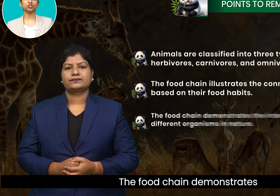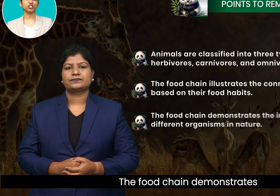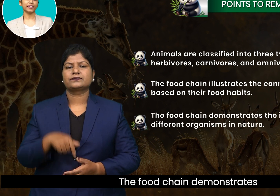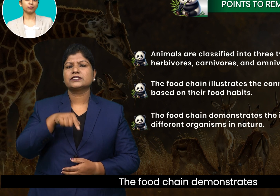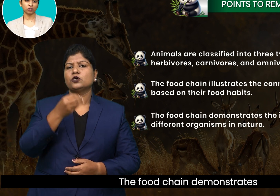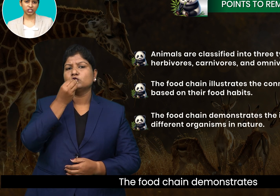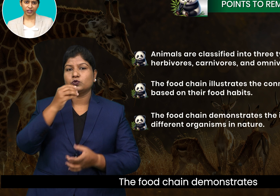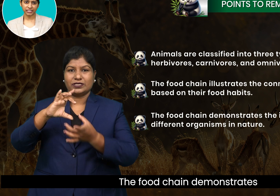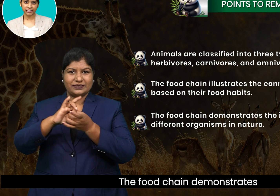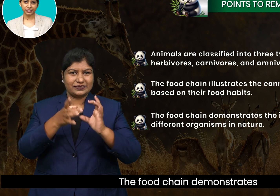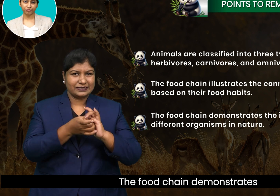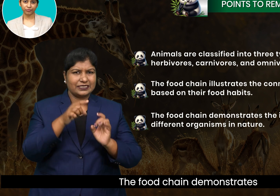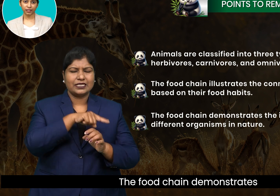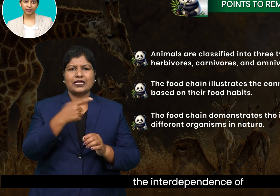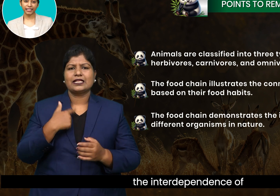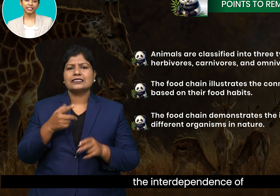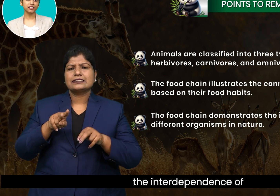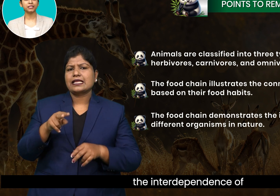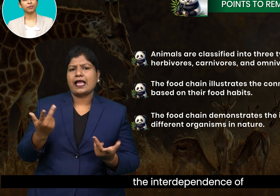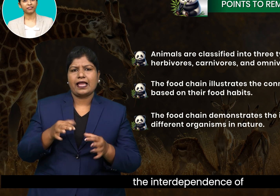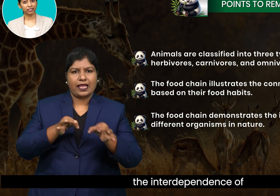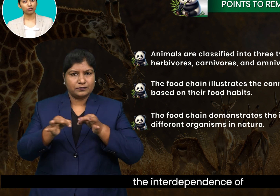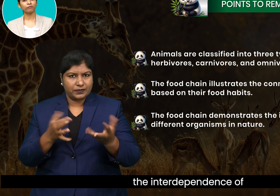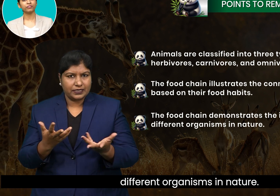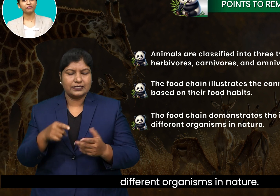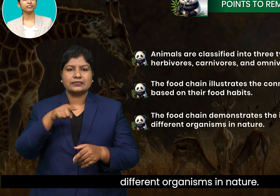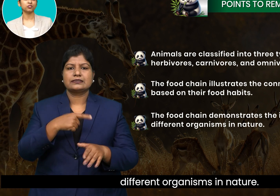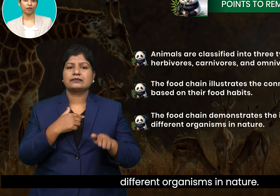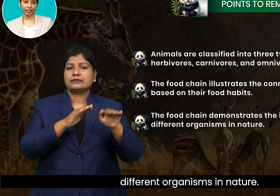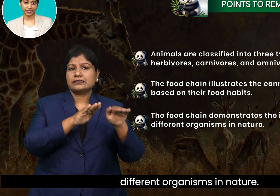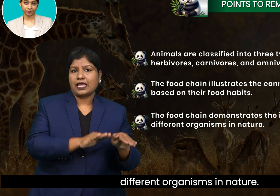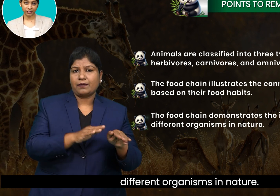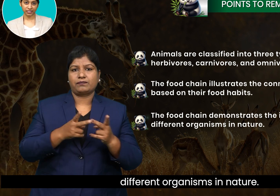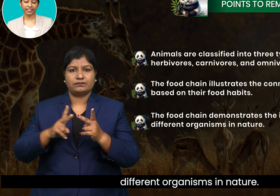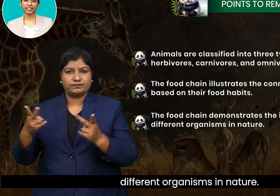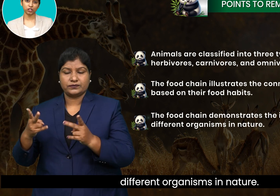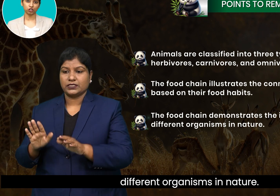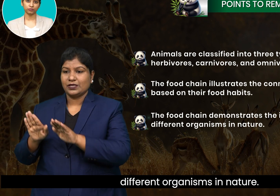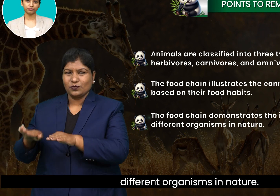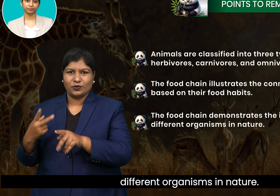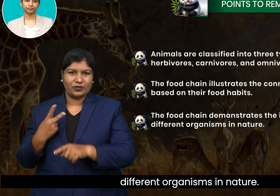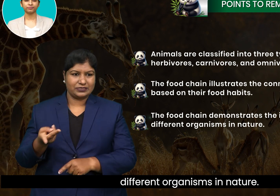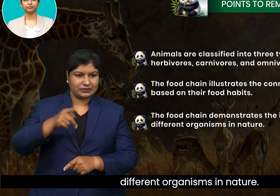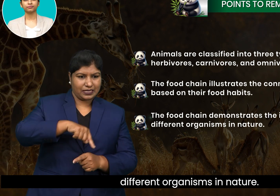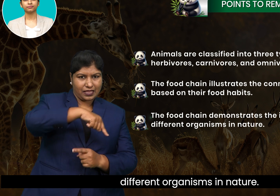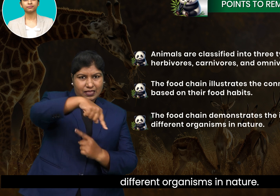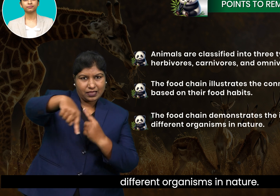The food chain demonstrates the interdependence of different organisms in nature.